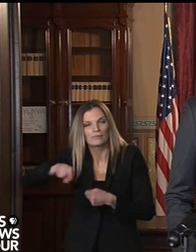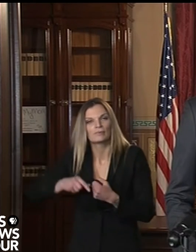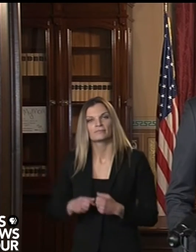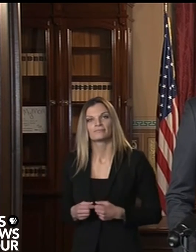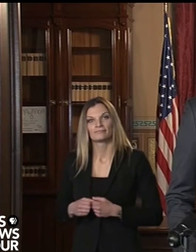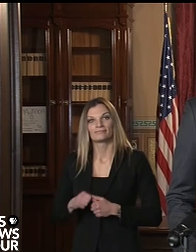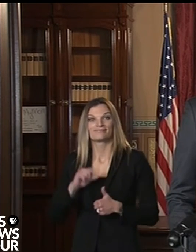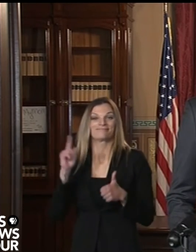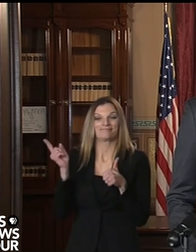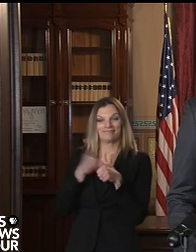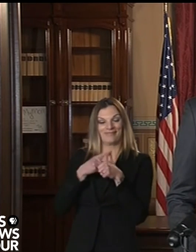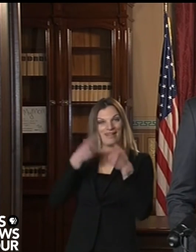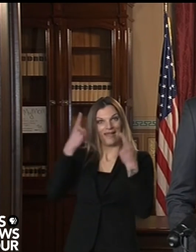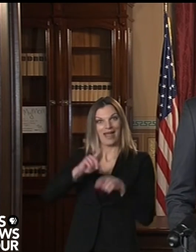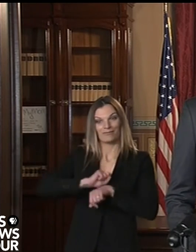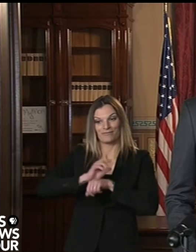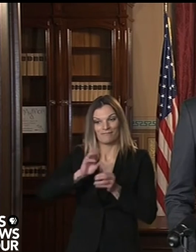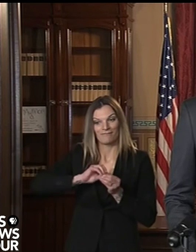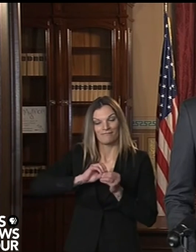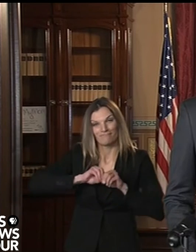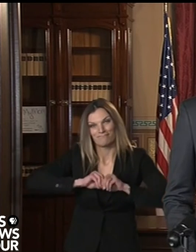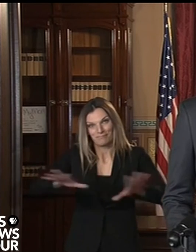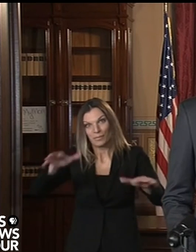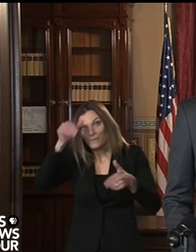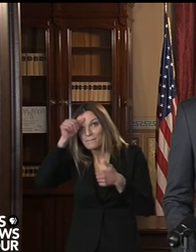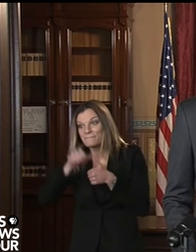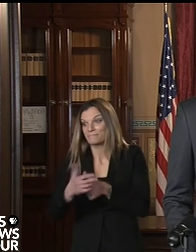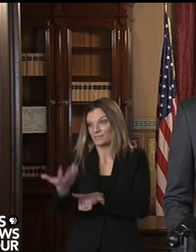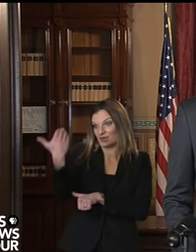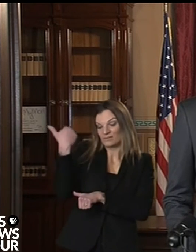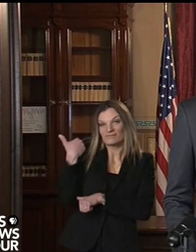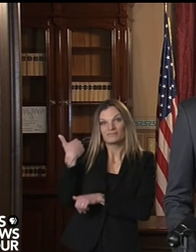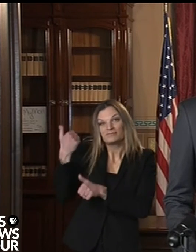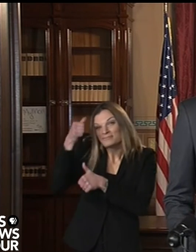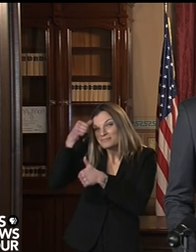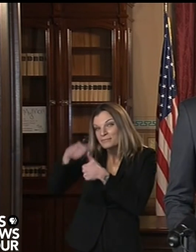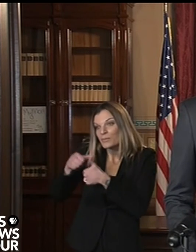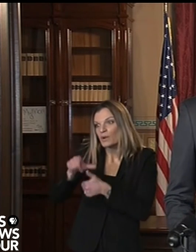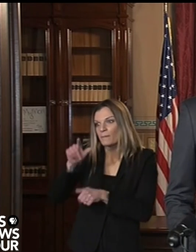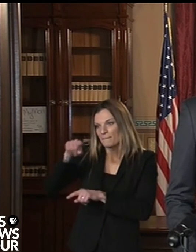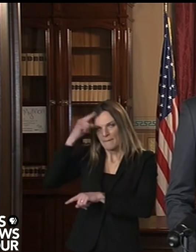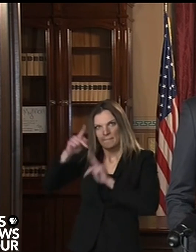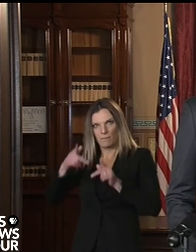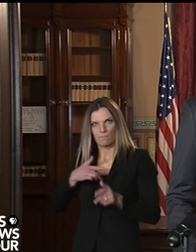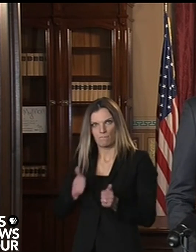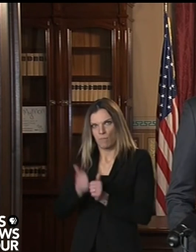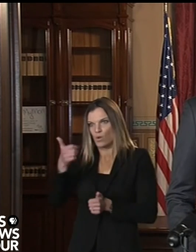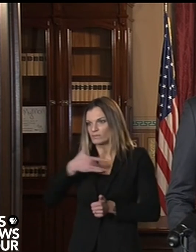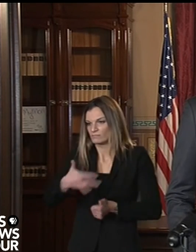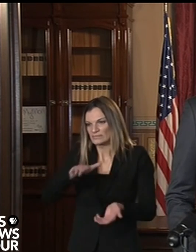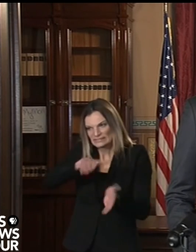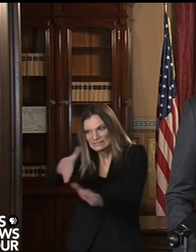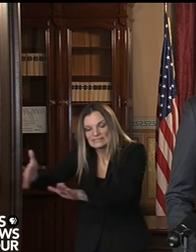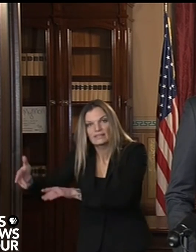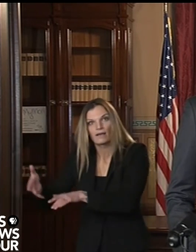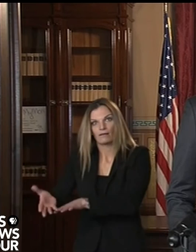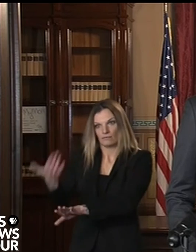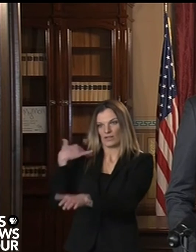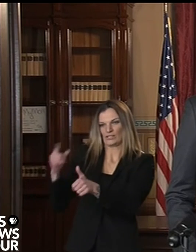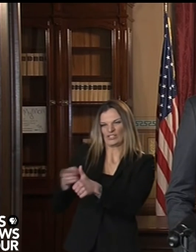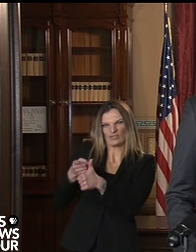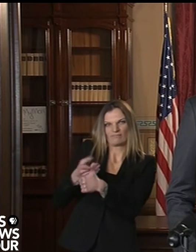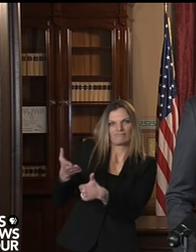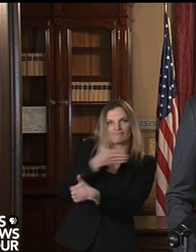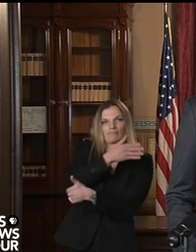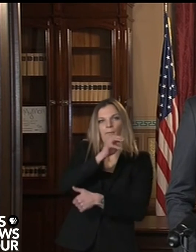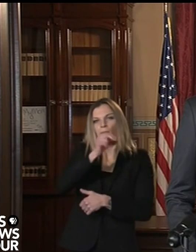the pandemic, the virus was killing Black people in Michigan at a rate 5 times higher than that of white Michiganders. In the